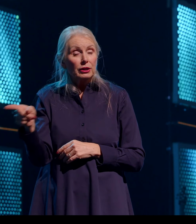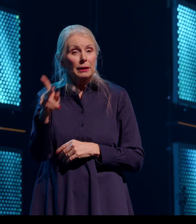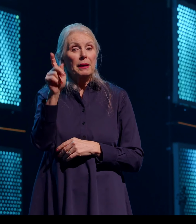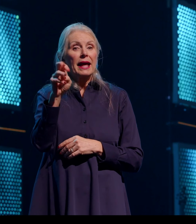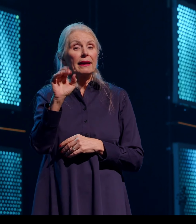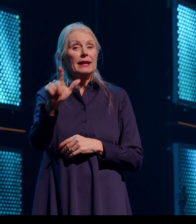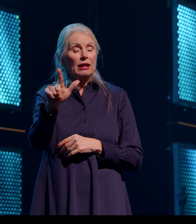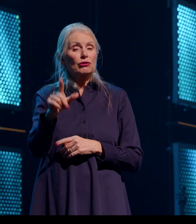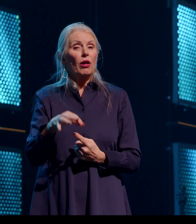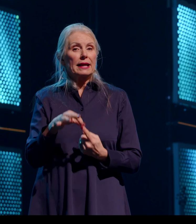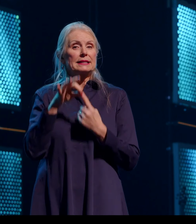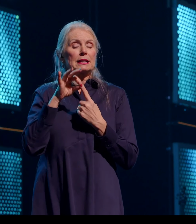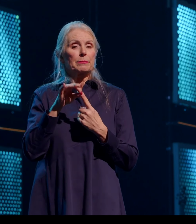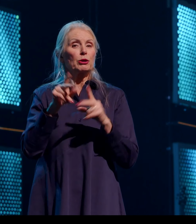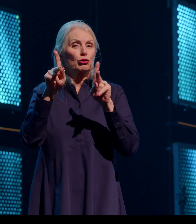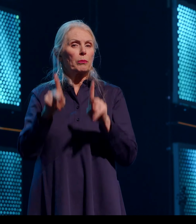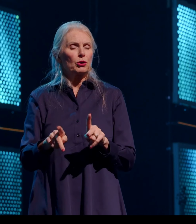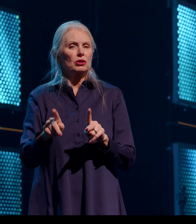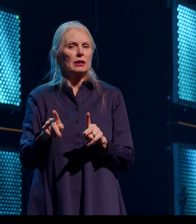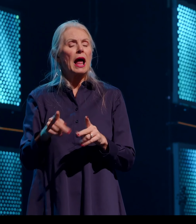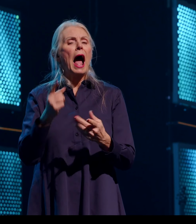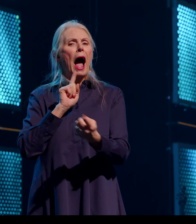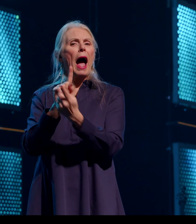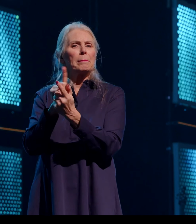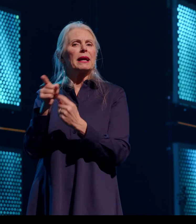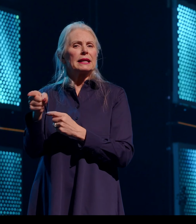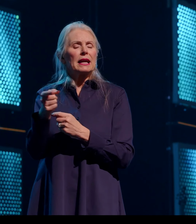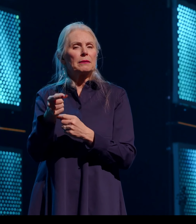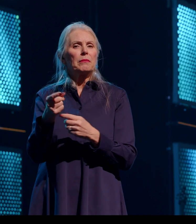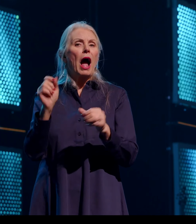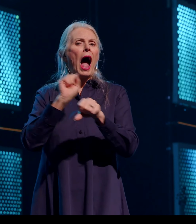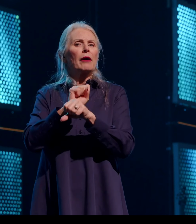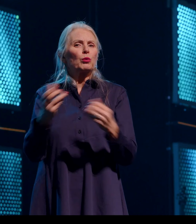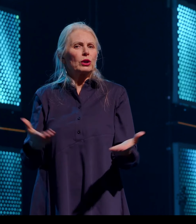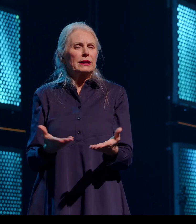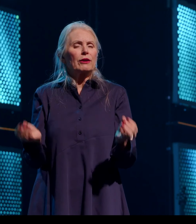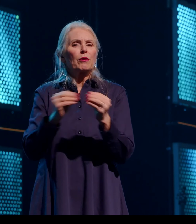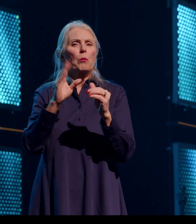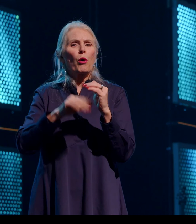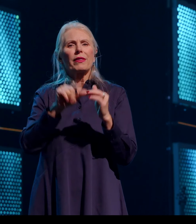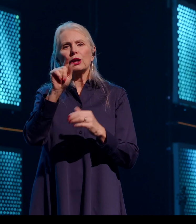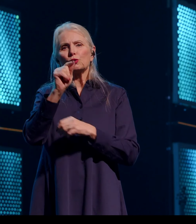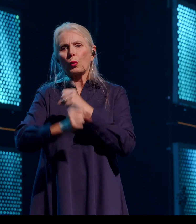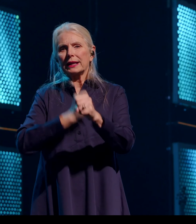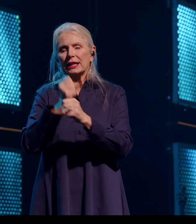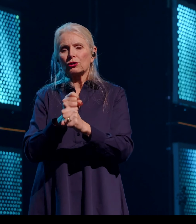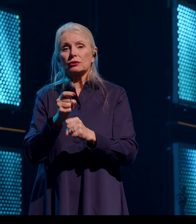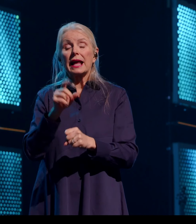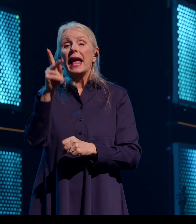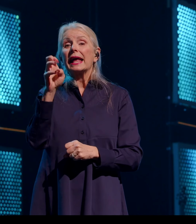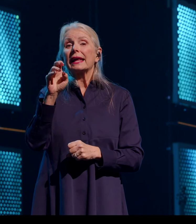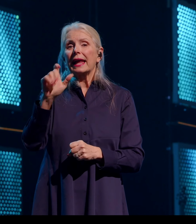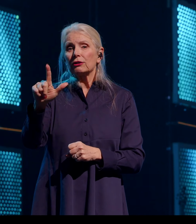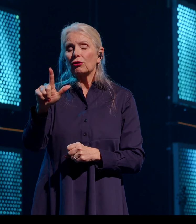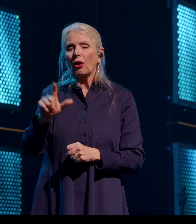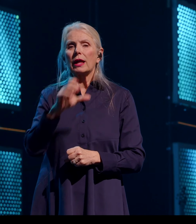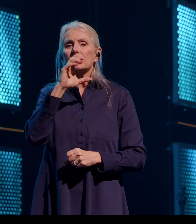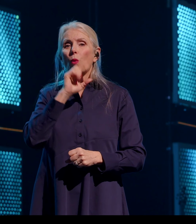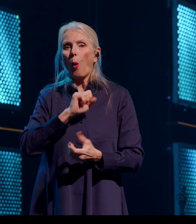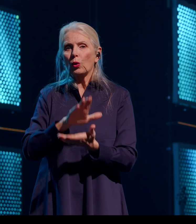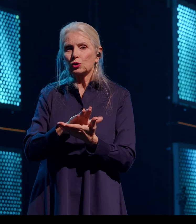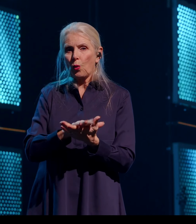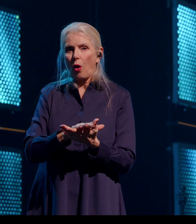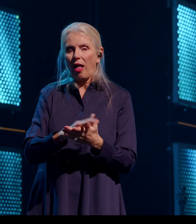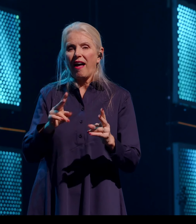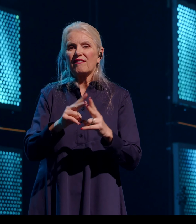just a very special person. I've gotten to know him over the years, and I've worked here for over 20 years. If you know Kendall, he's very old school, very direct.